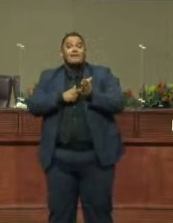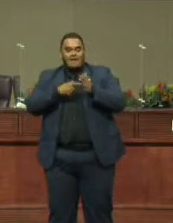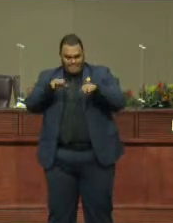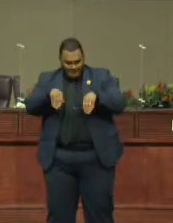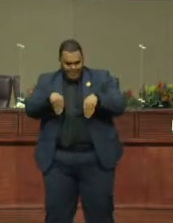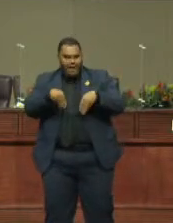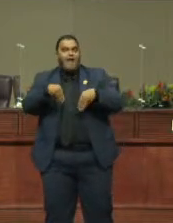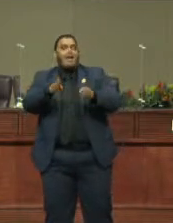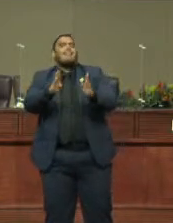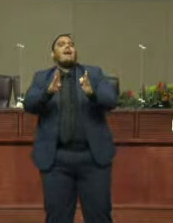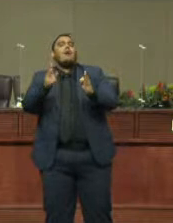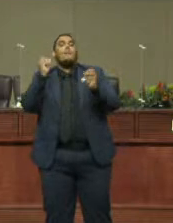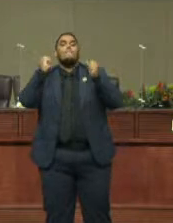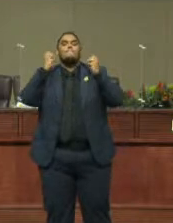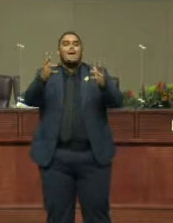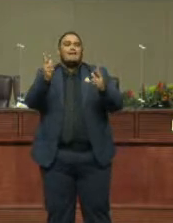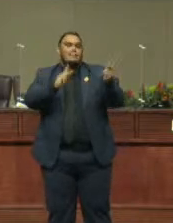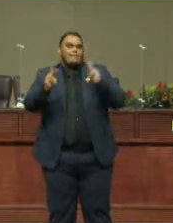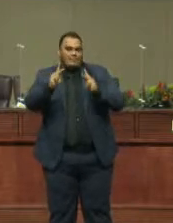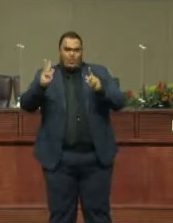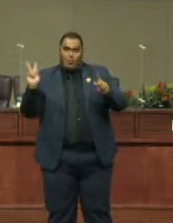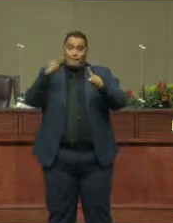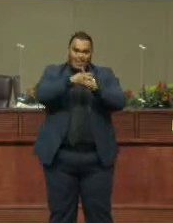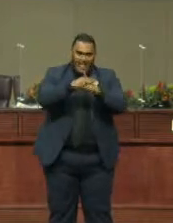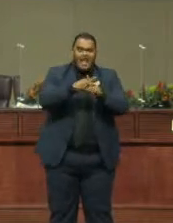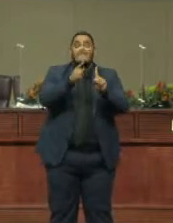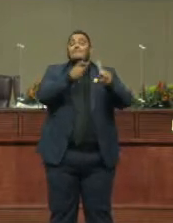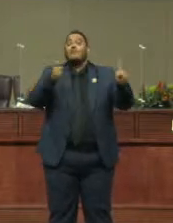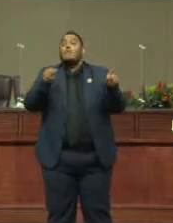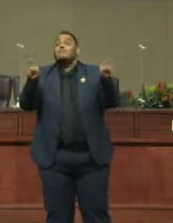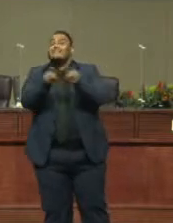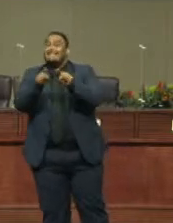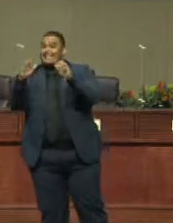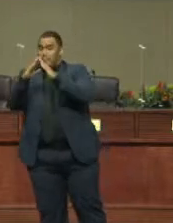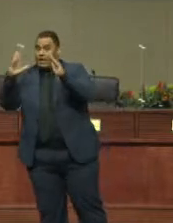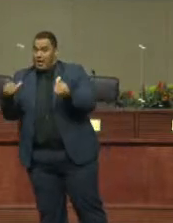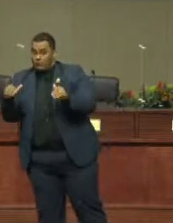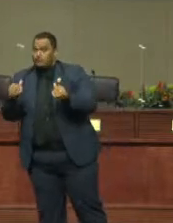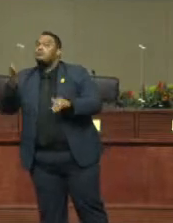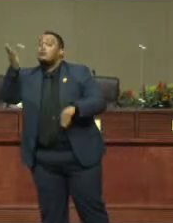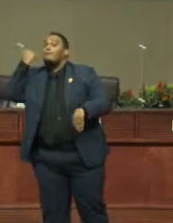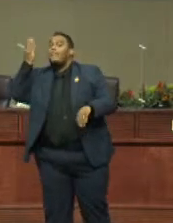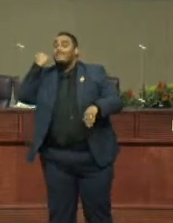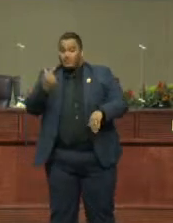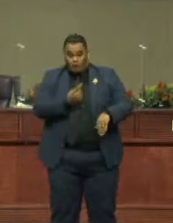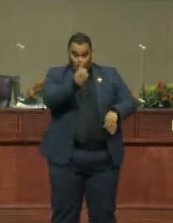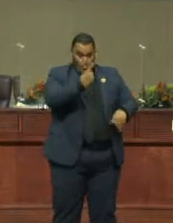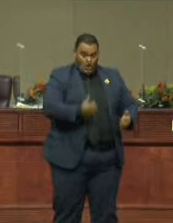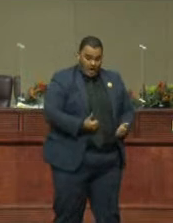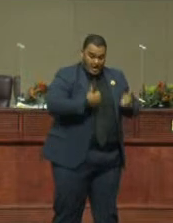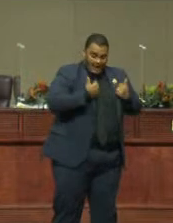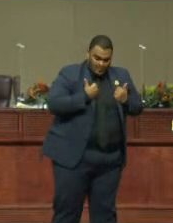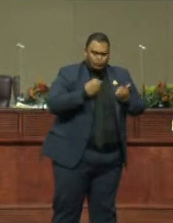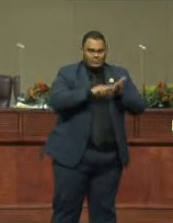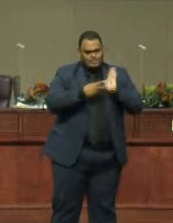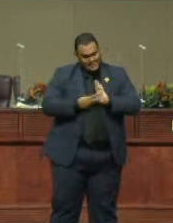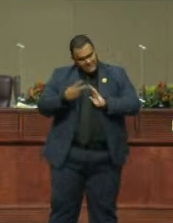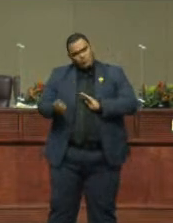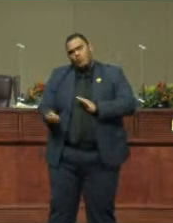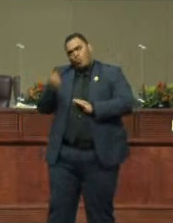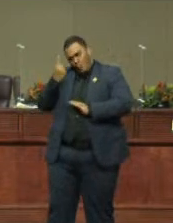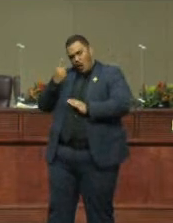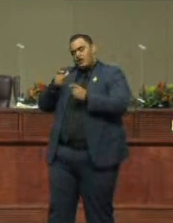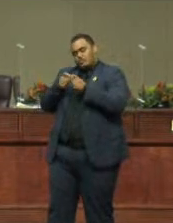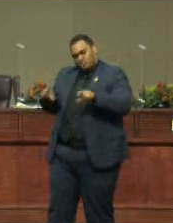per household. Before, only one person per household could receive the funding. Now, if there is a roommate, a family